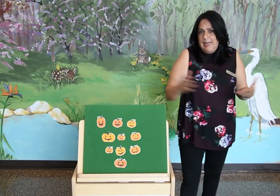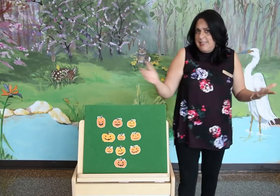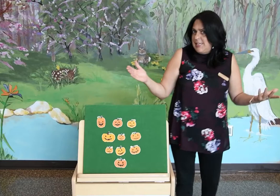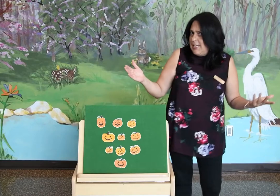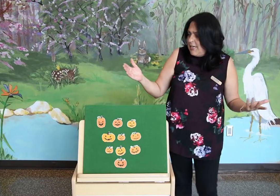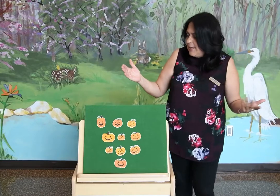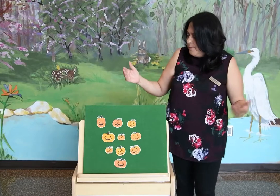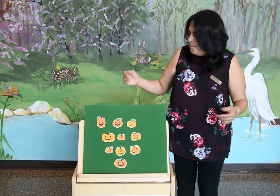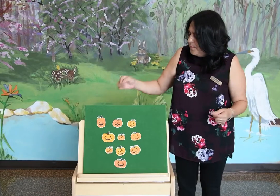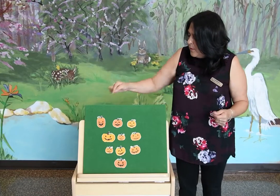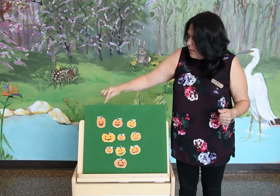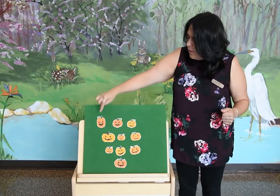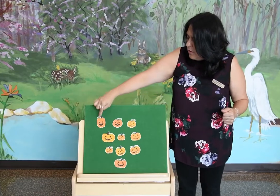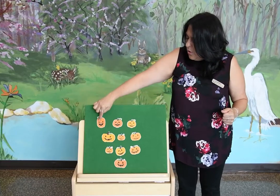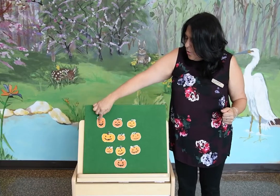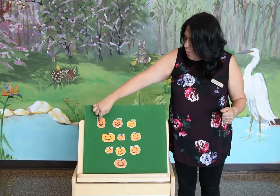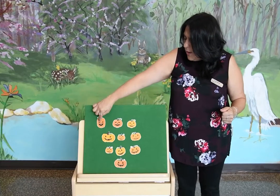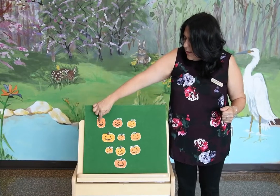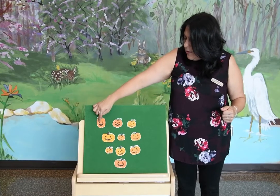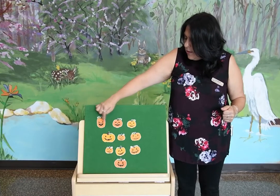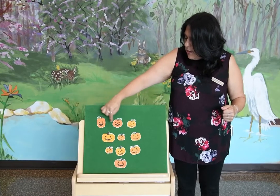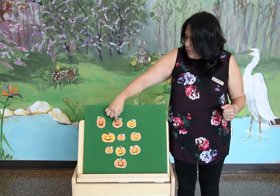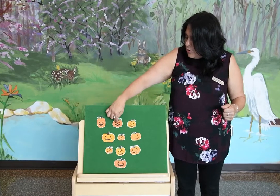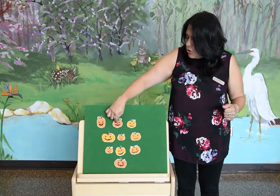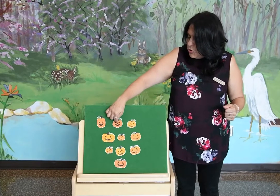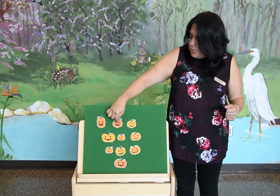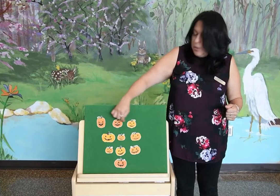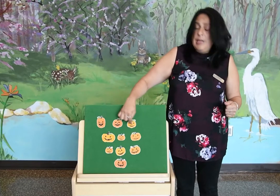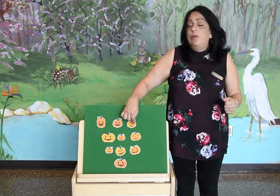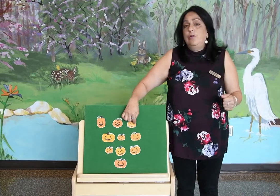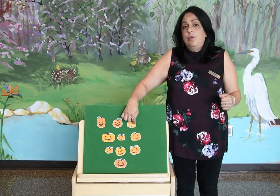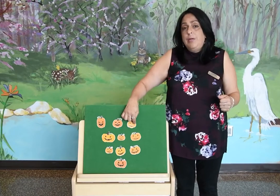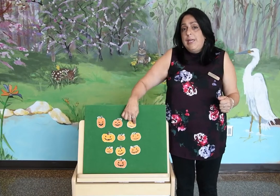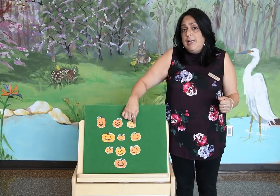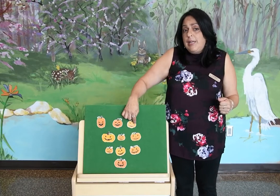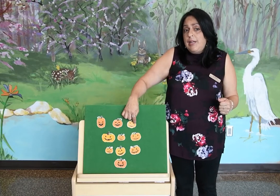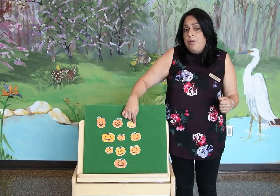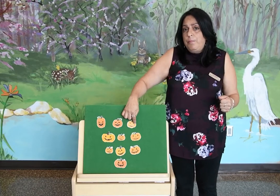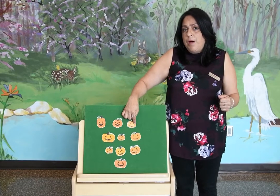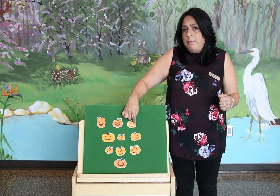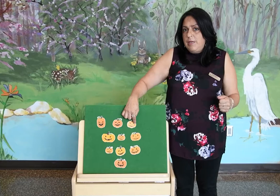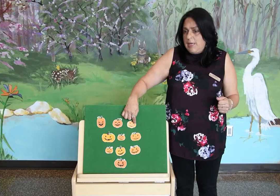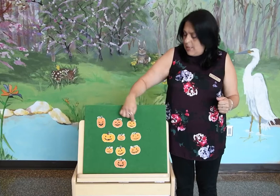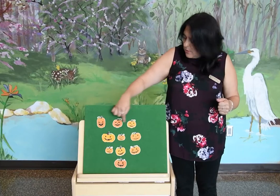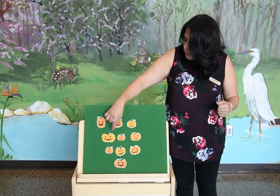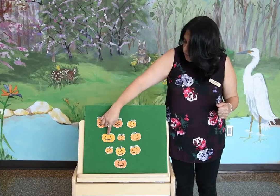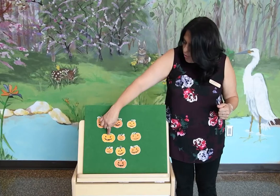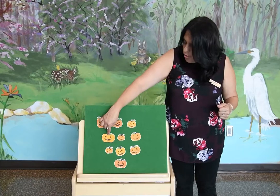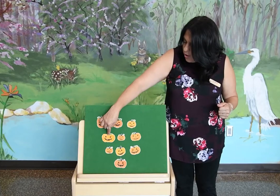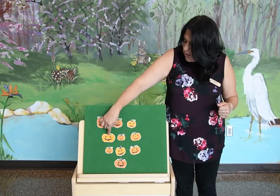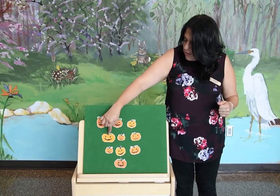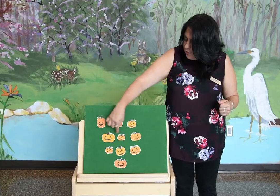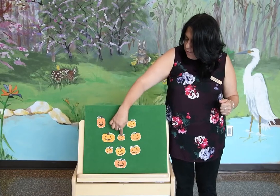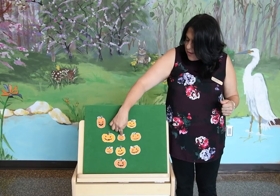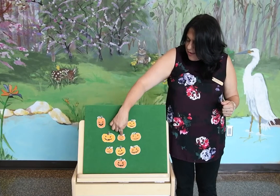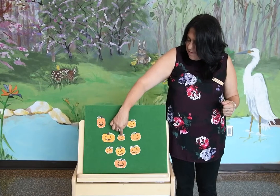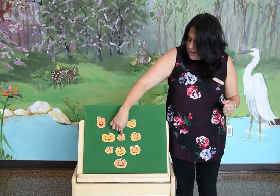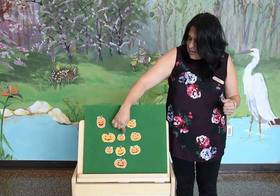sing it again. 1 little, 2 little, 3 little pumpkins, 4 little, 5 little,